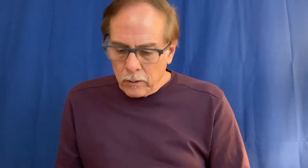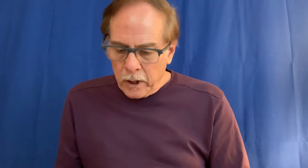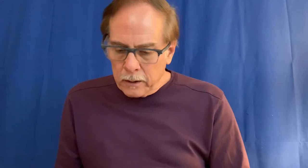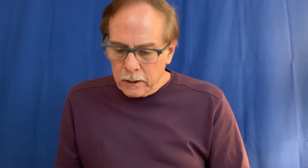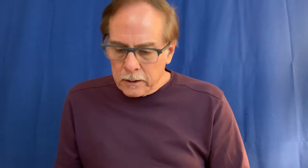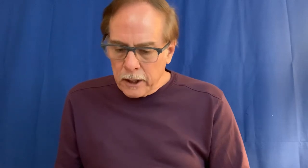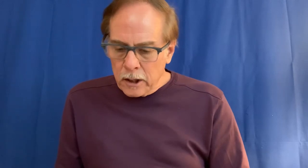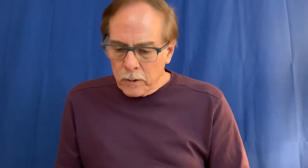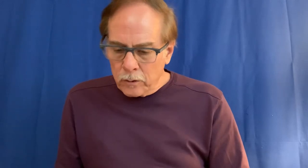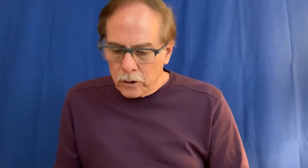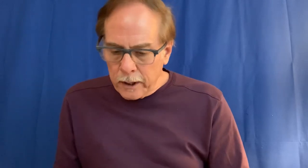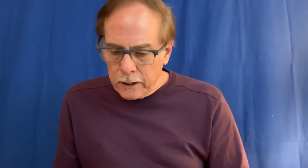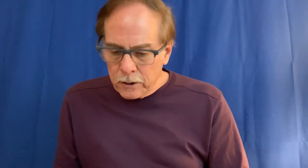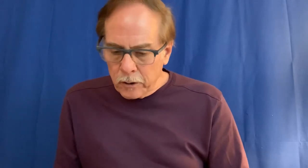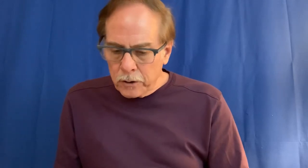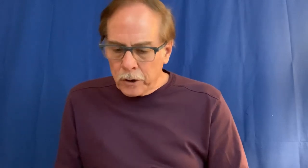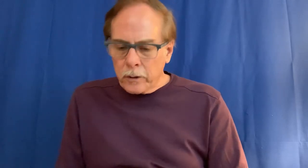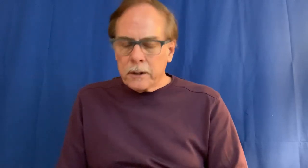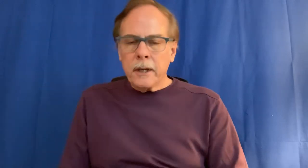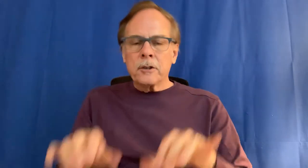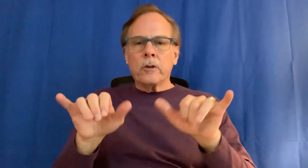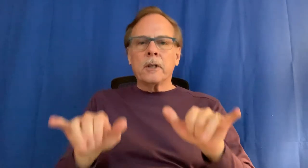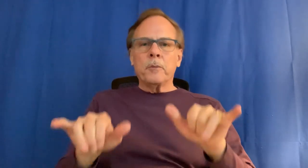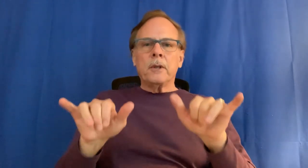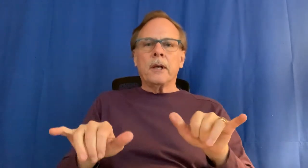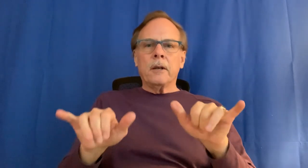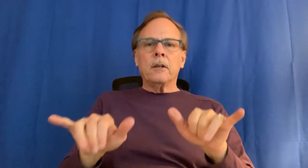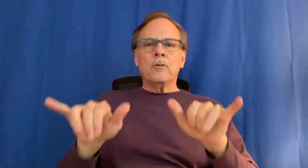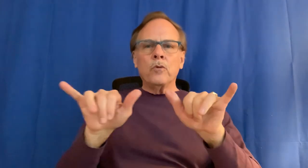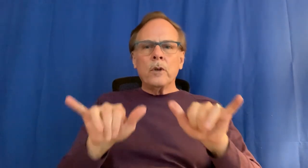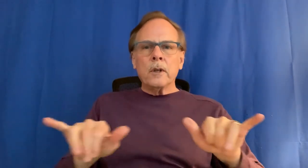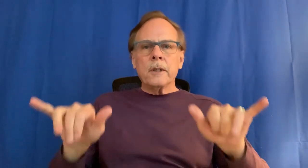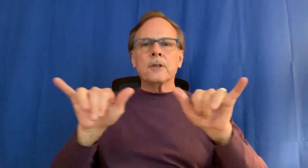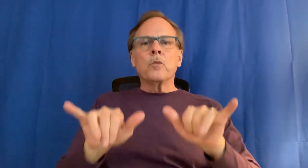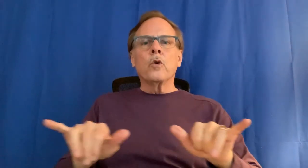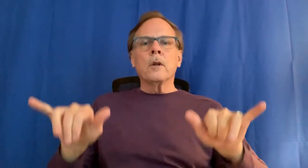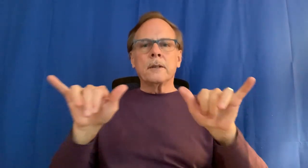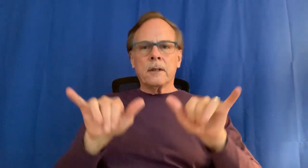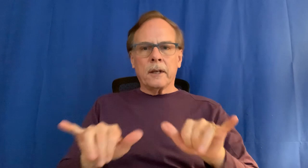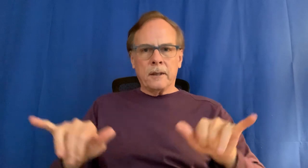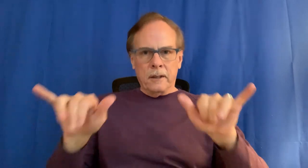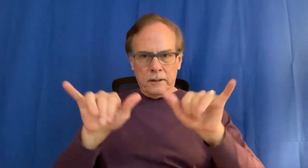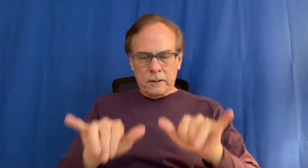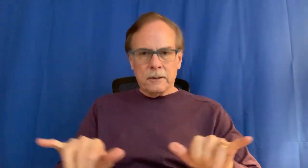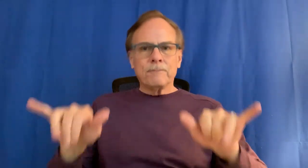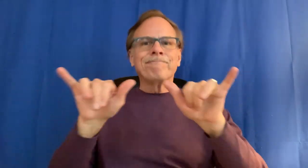Remain the same, no change. Here he's showing his hands going up and down. It really is more or less like this.